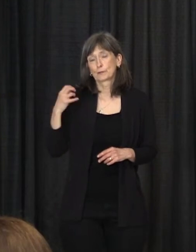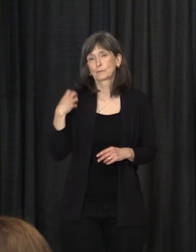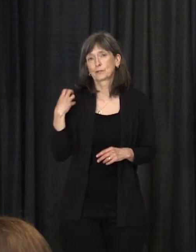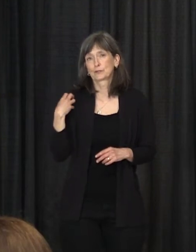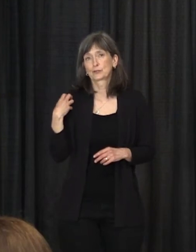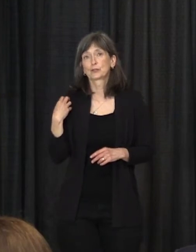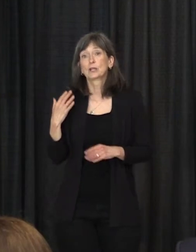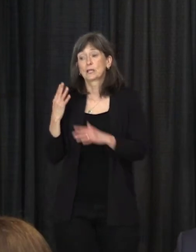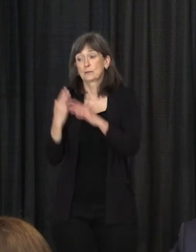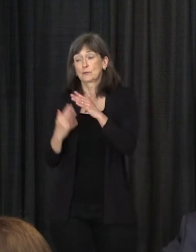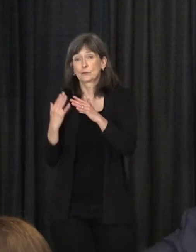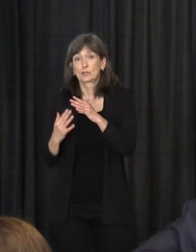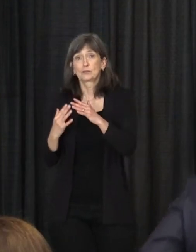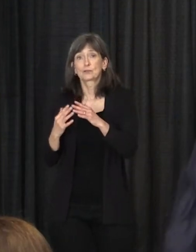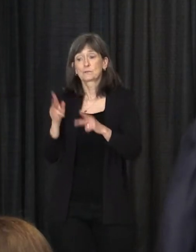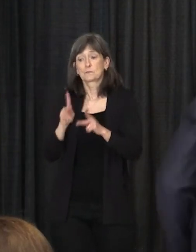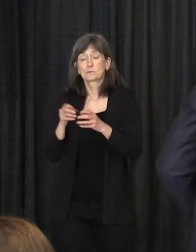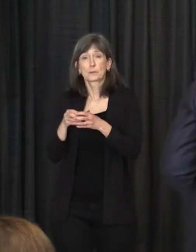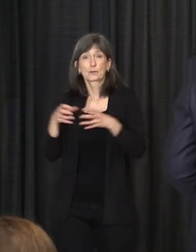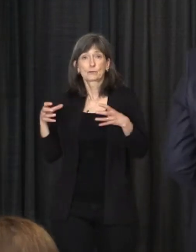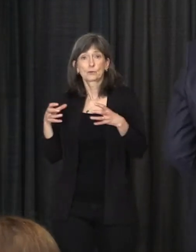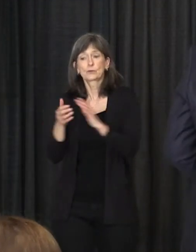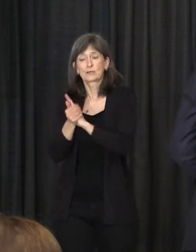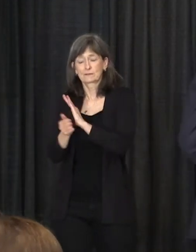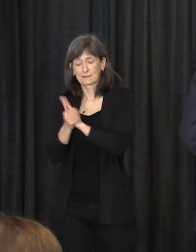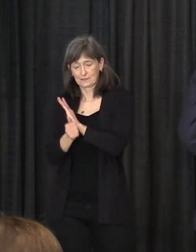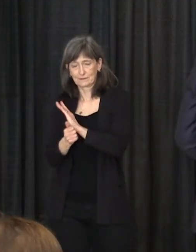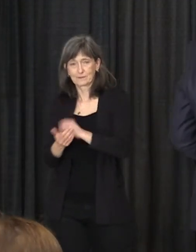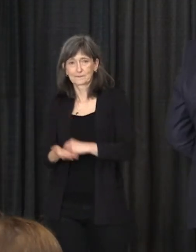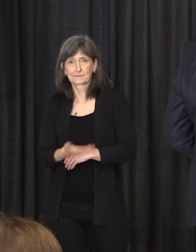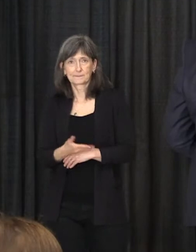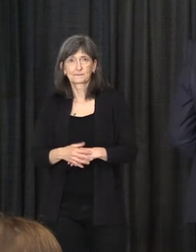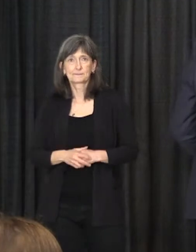Growth and Skills. Minister Byrne.